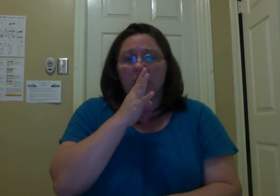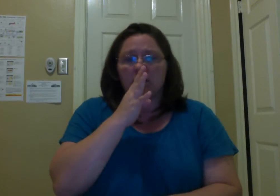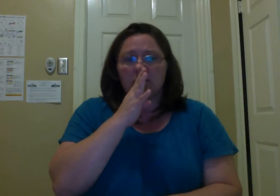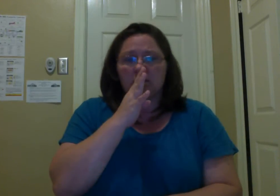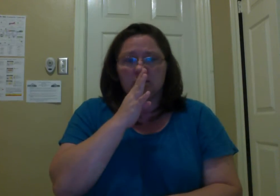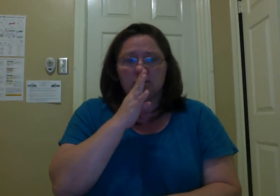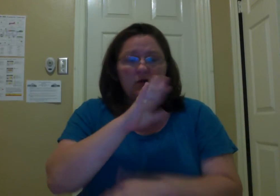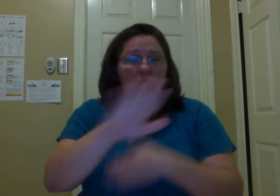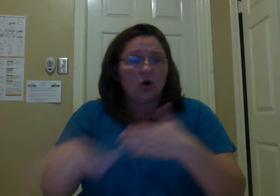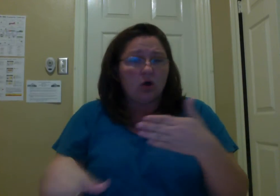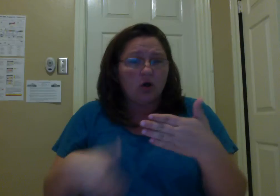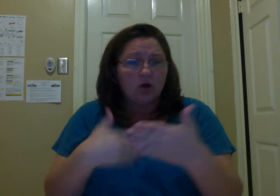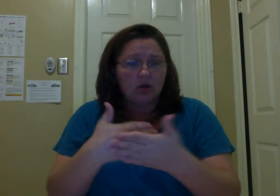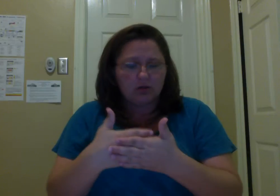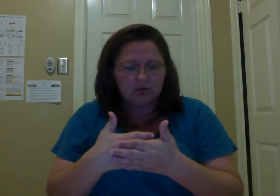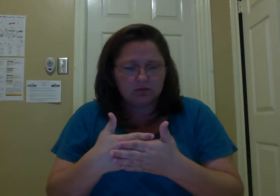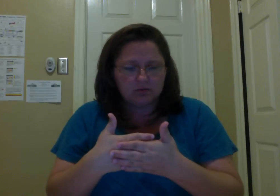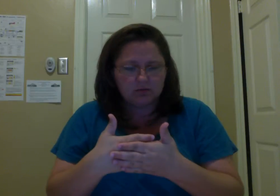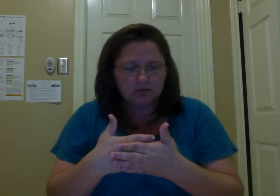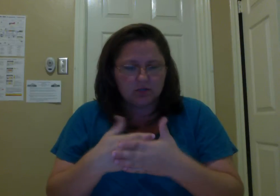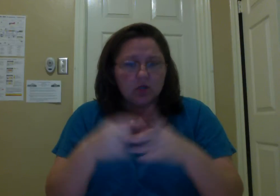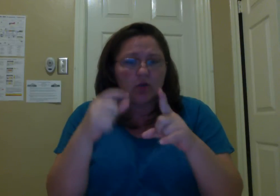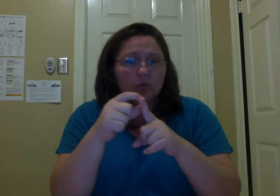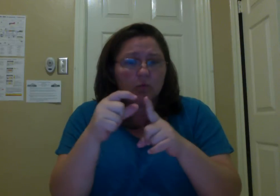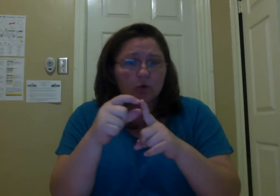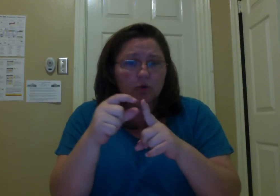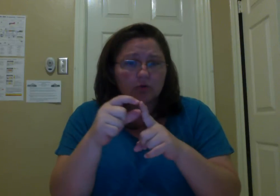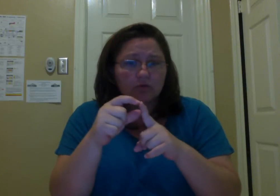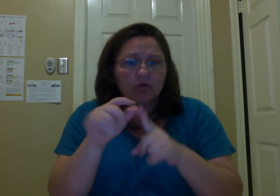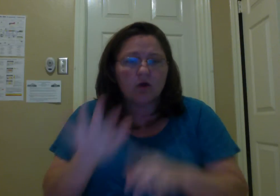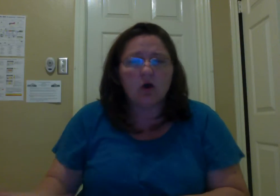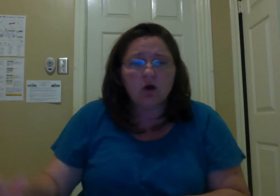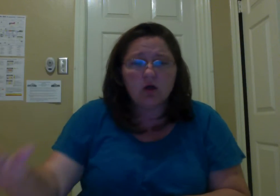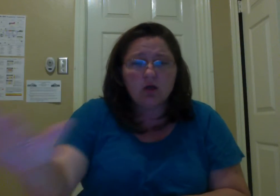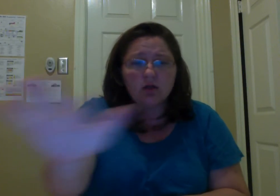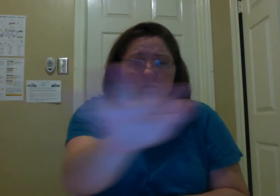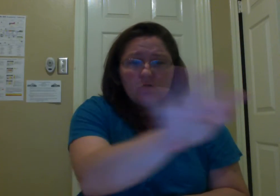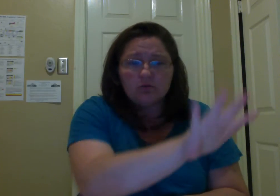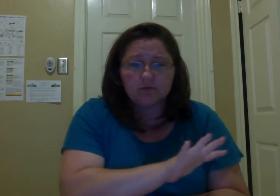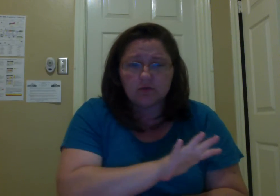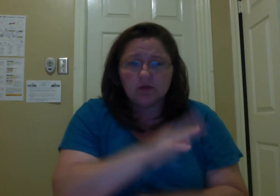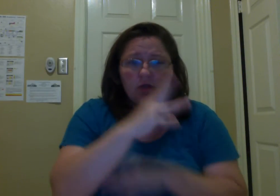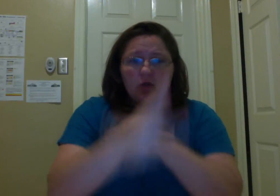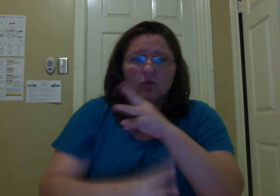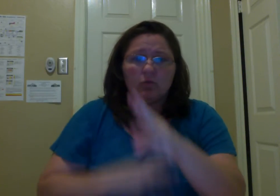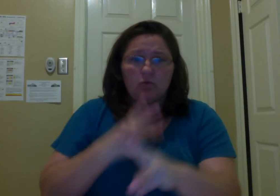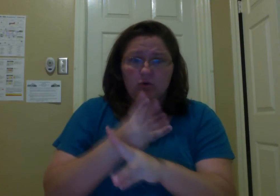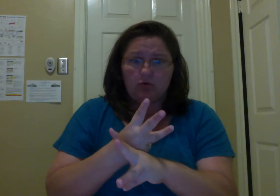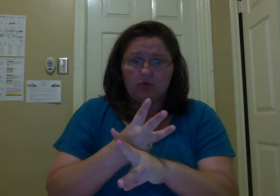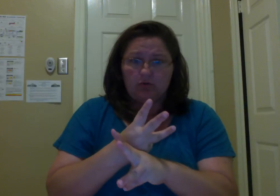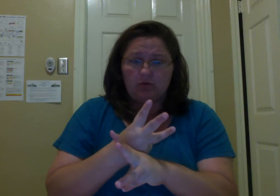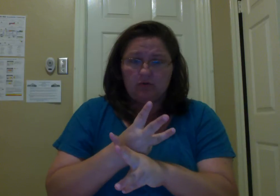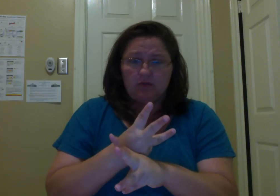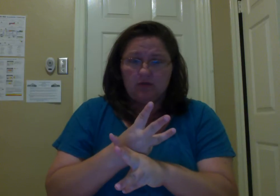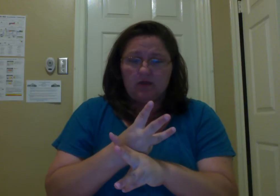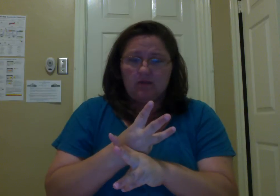talk all the words all over the world. Then you